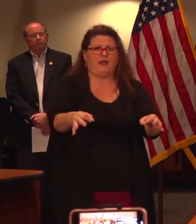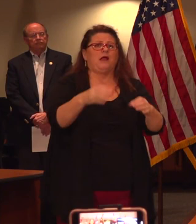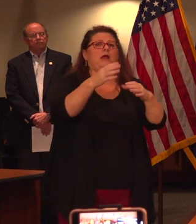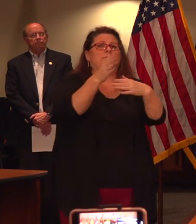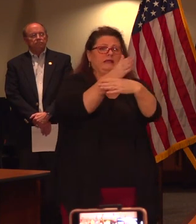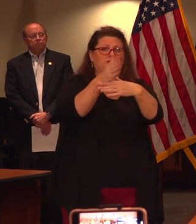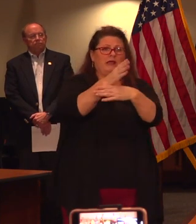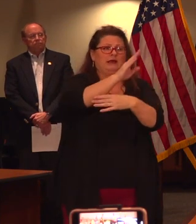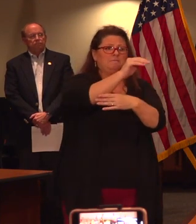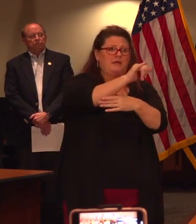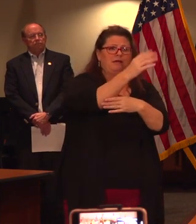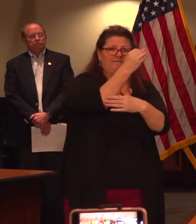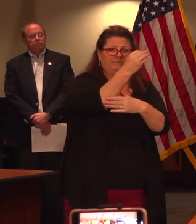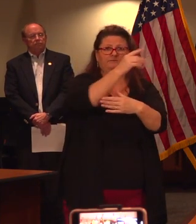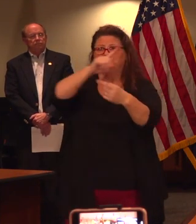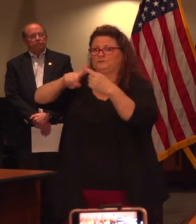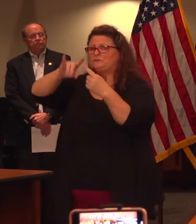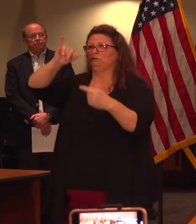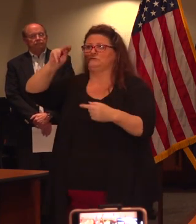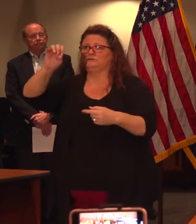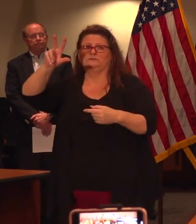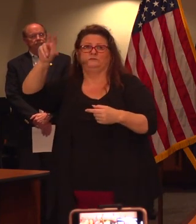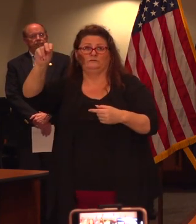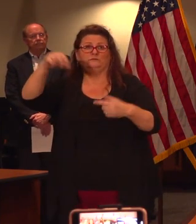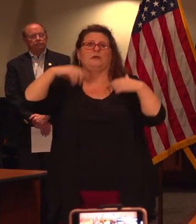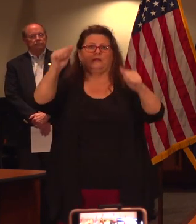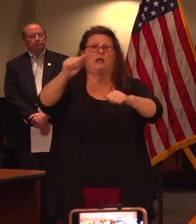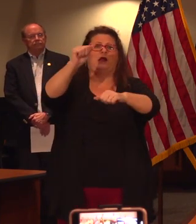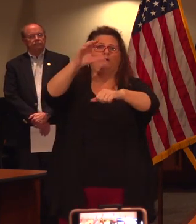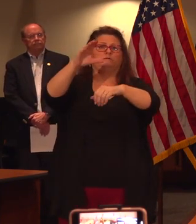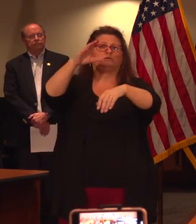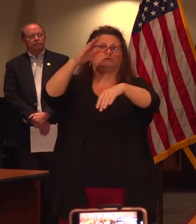the 30th. Last question. And so to follow up with that,